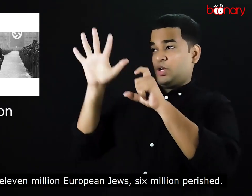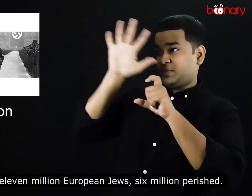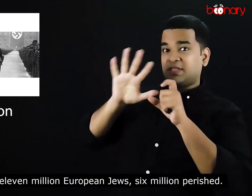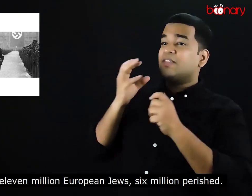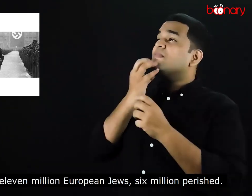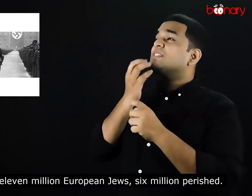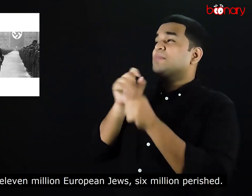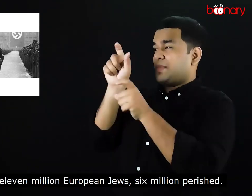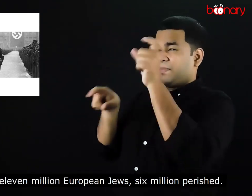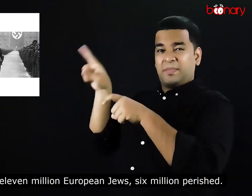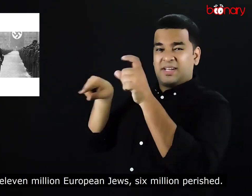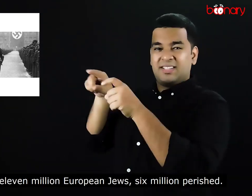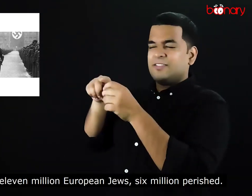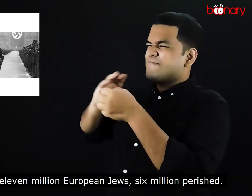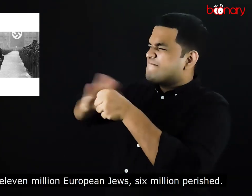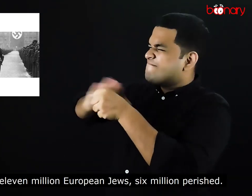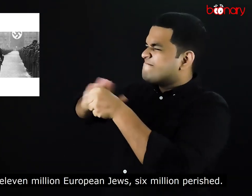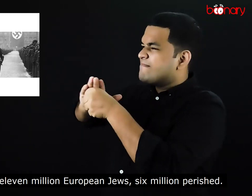6 million perished.